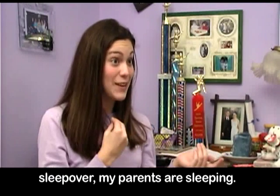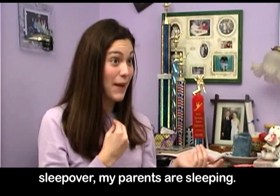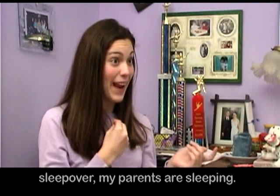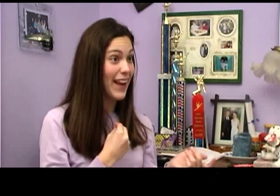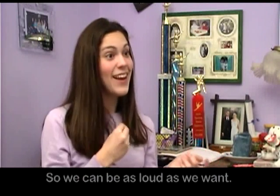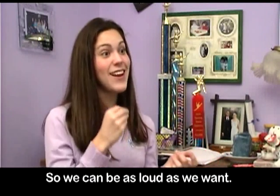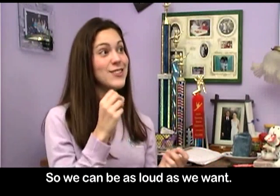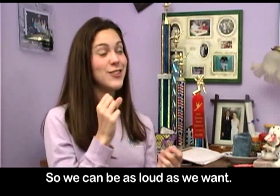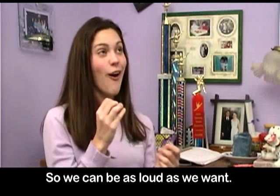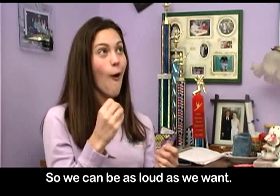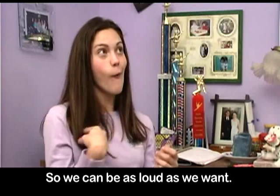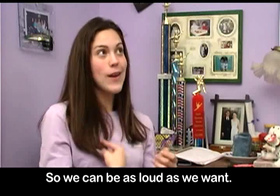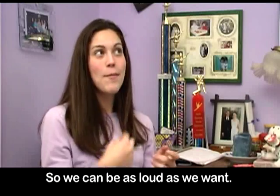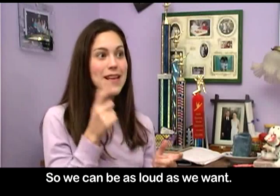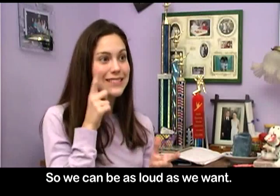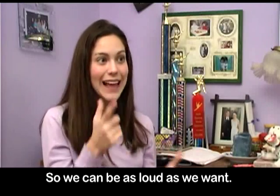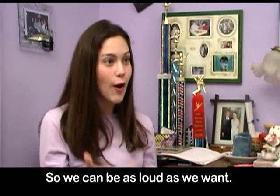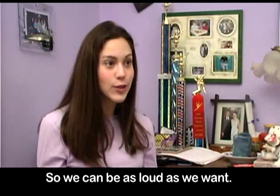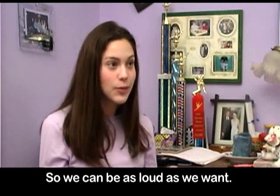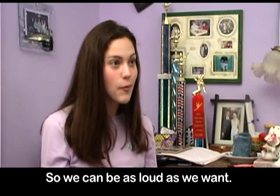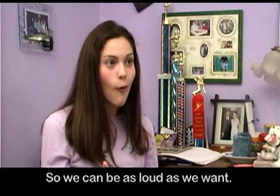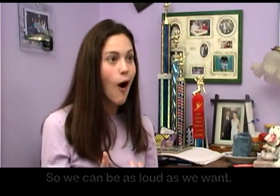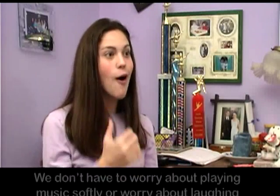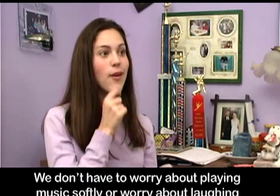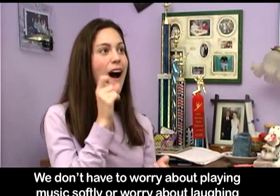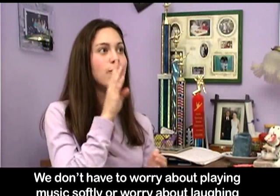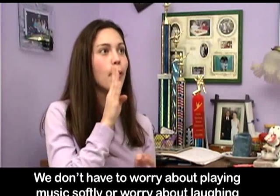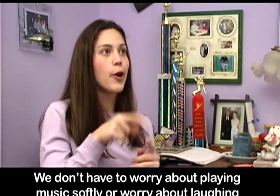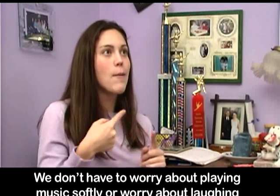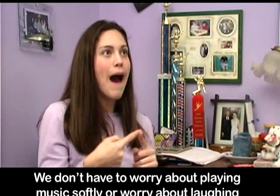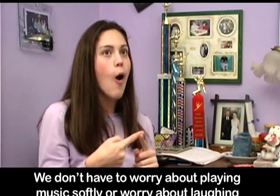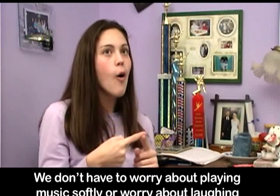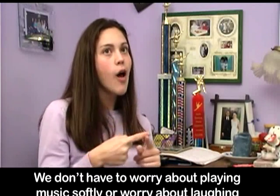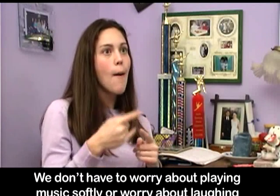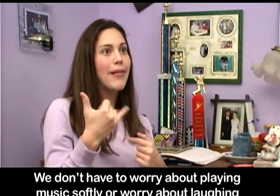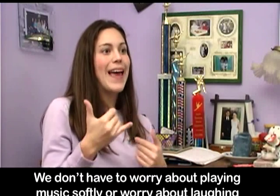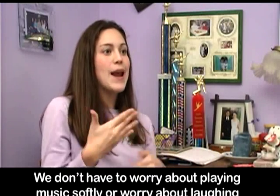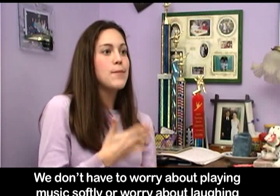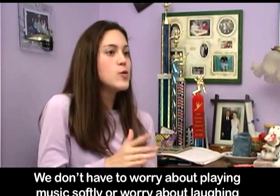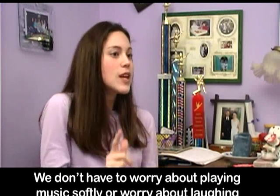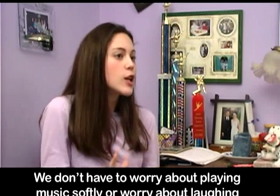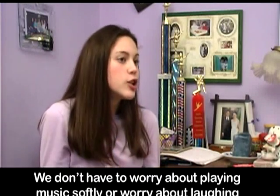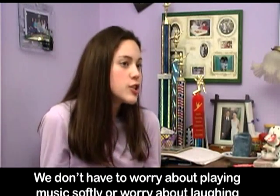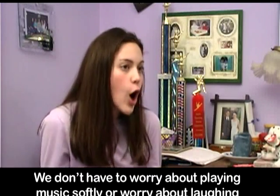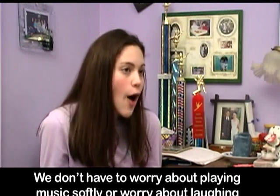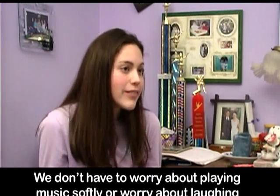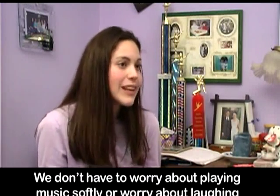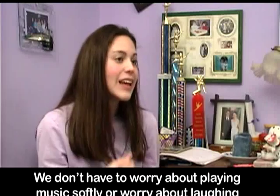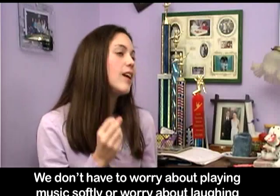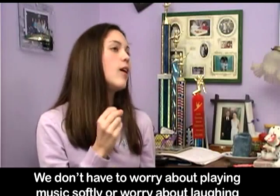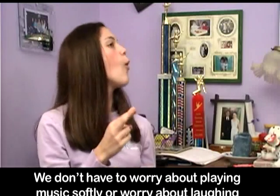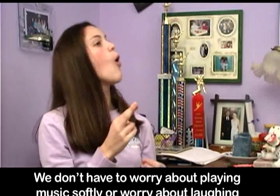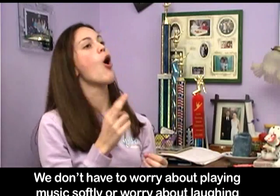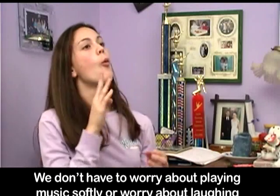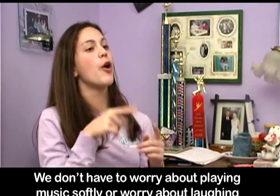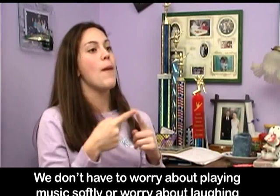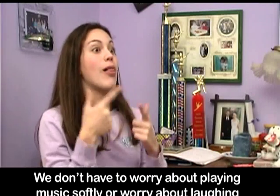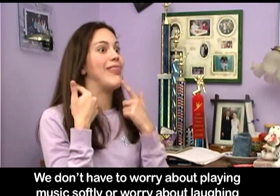sleeping. So we can be as loud as we want. We don't have to worry about playing music softly or worry about